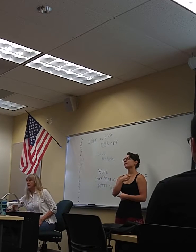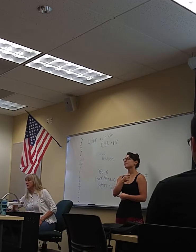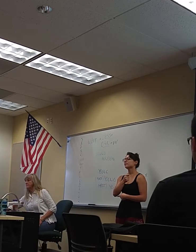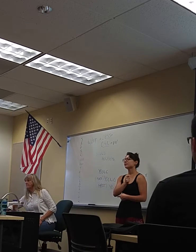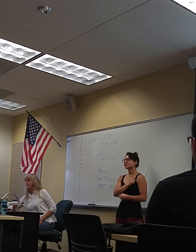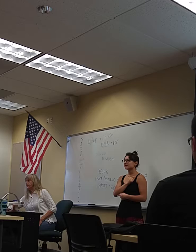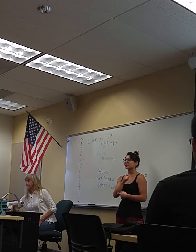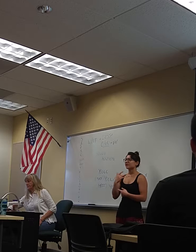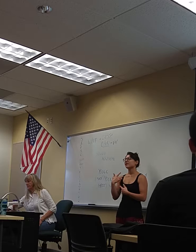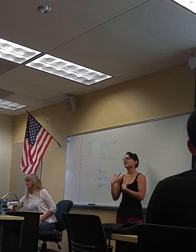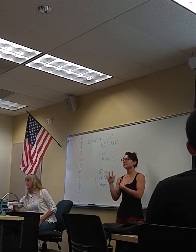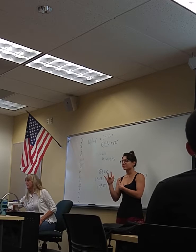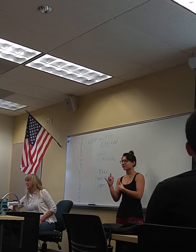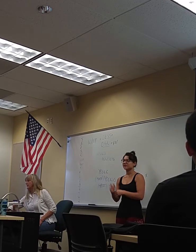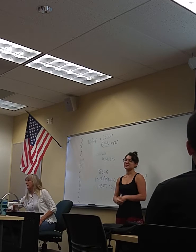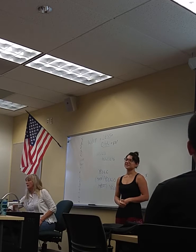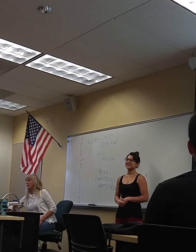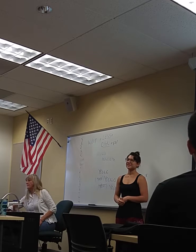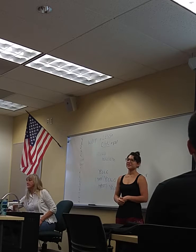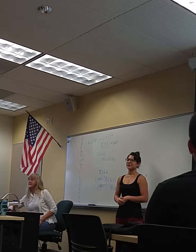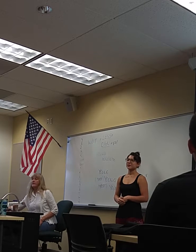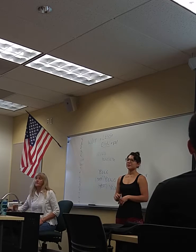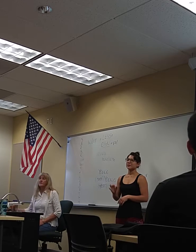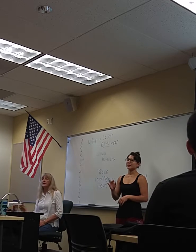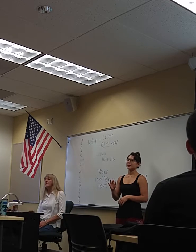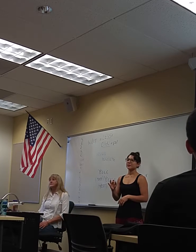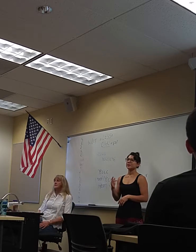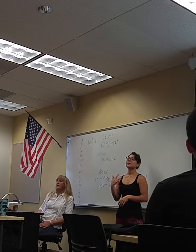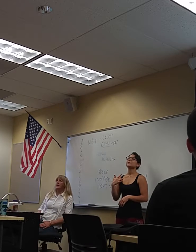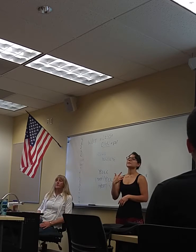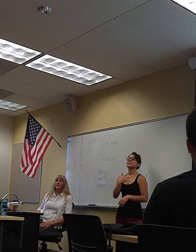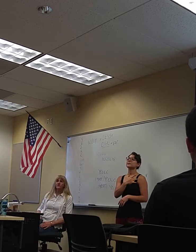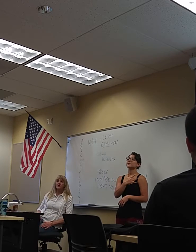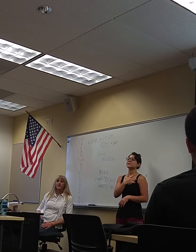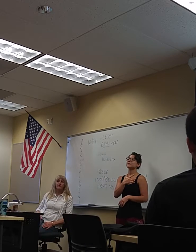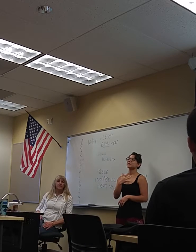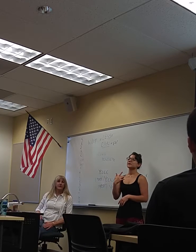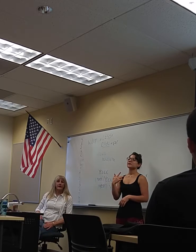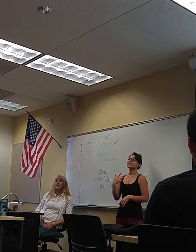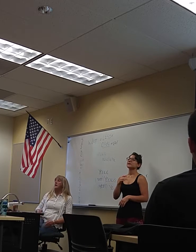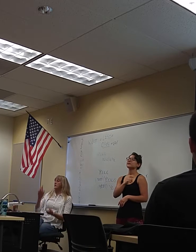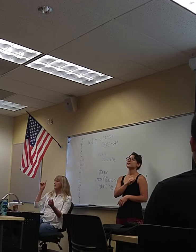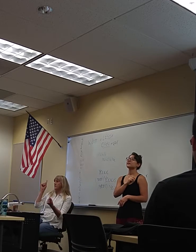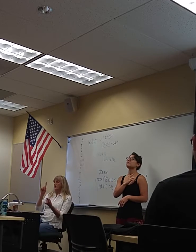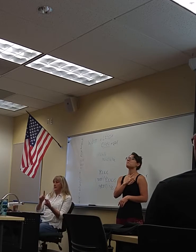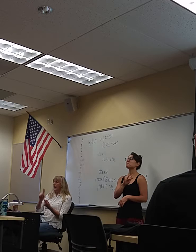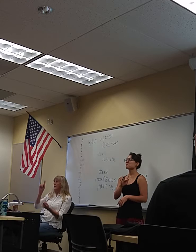Good? Uh-huh. Okay. The sign for less, 100 ways you can do that. You can do less.